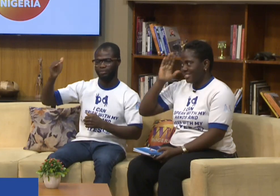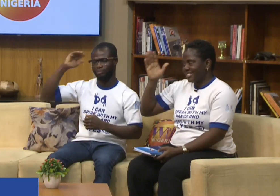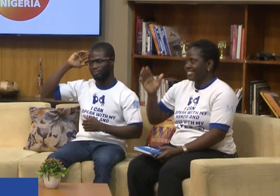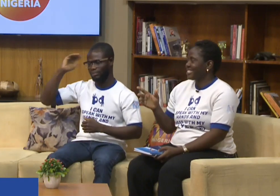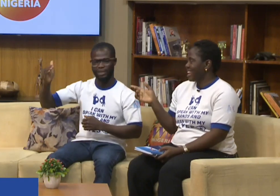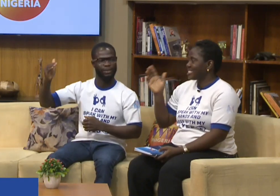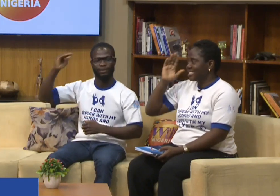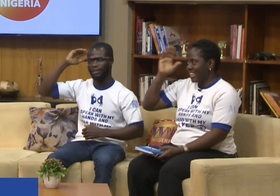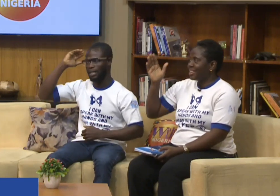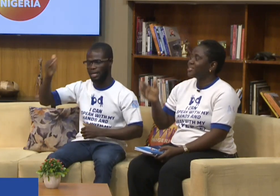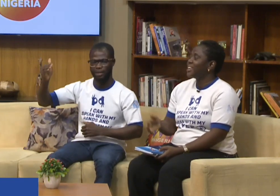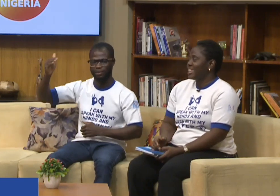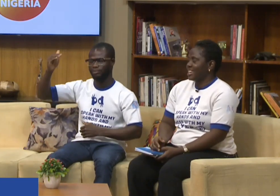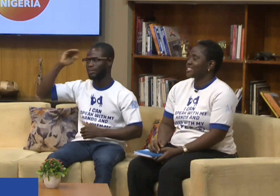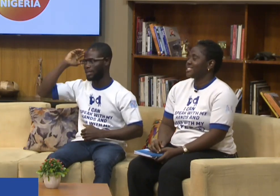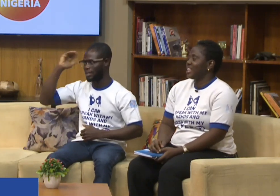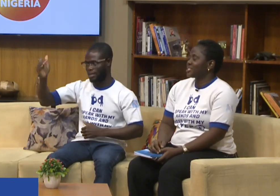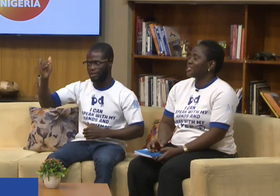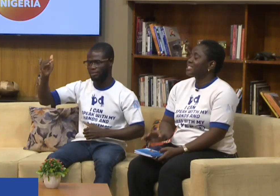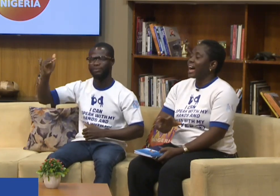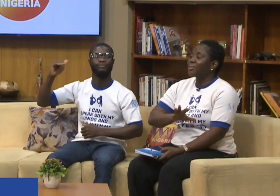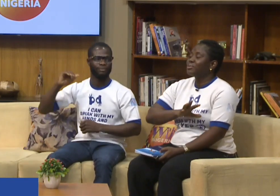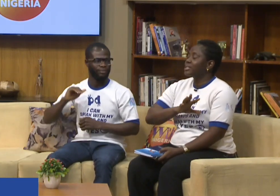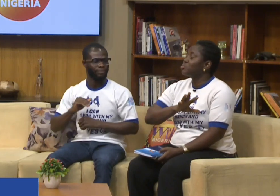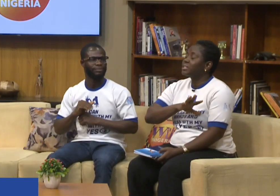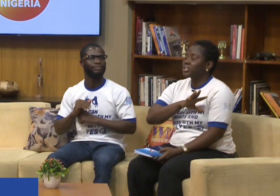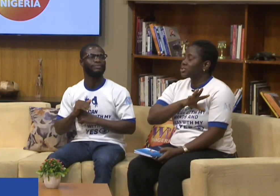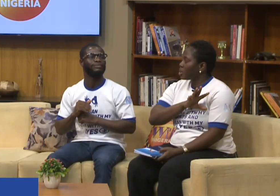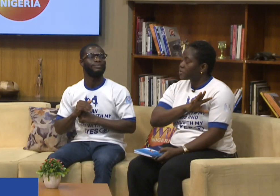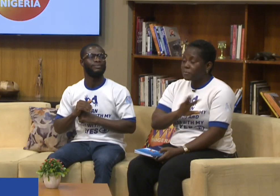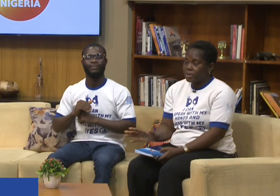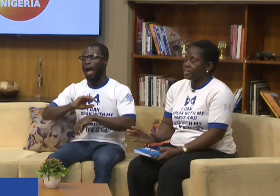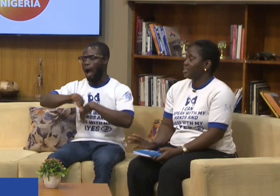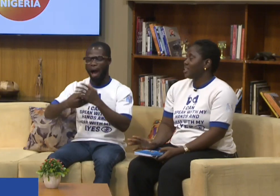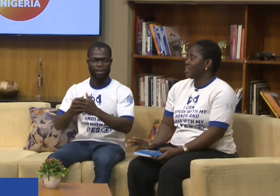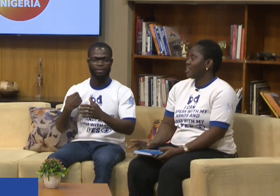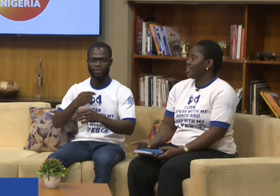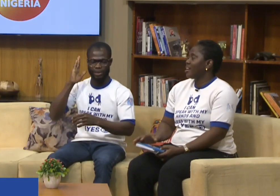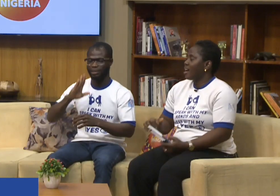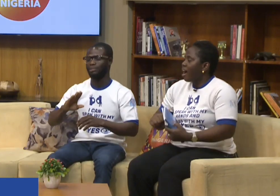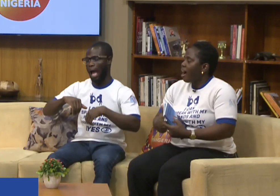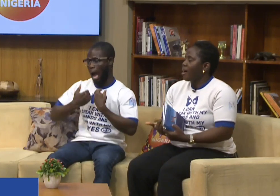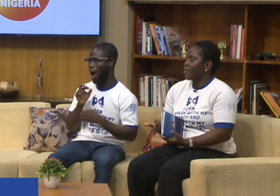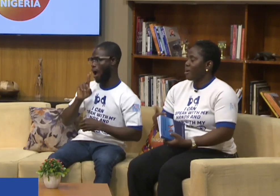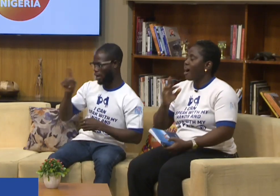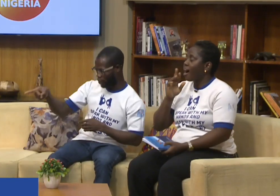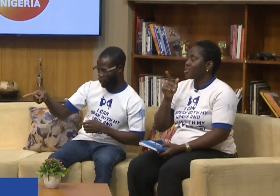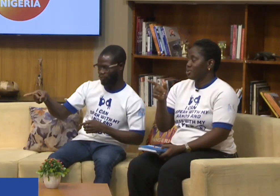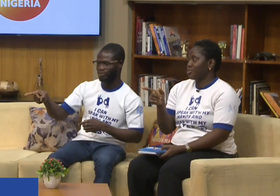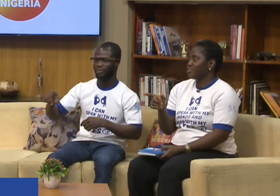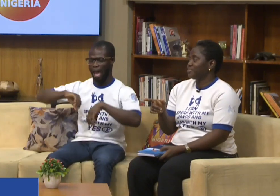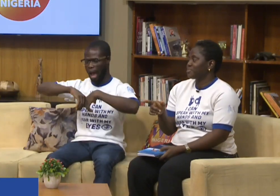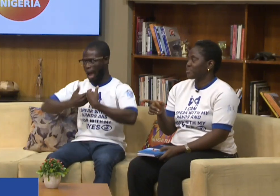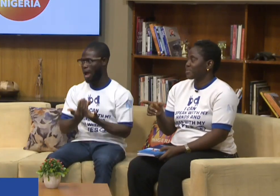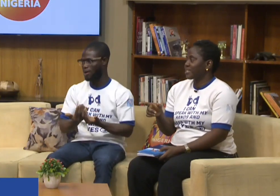deaf person? That is it. Hello. Hello. Yes. Hello. So this will be taught free. How are you? How are